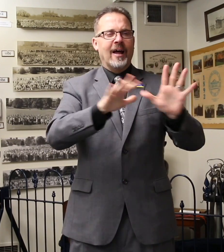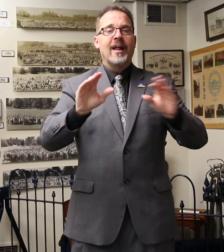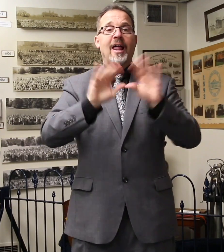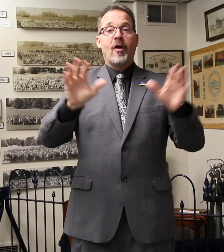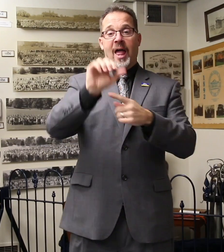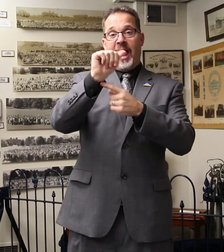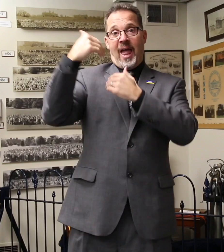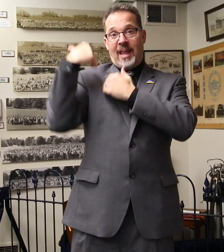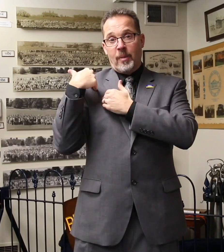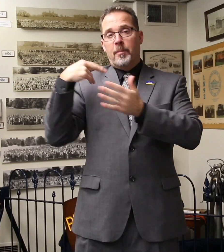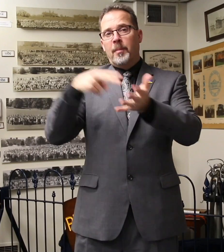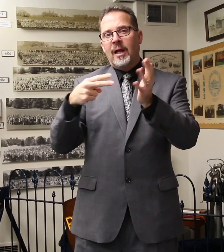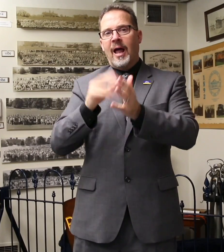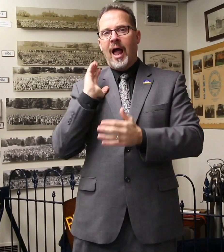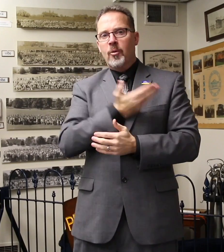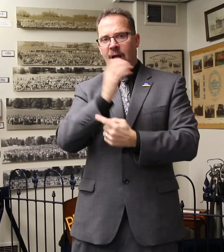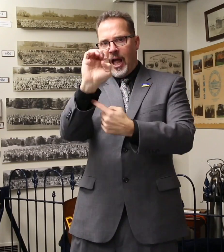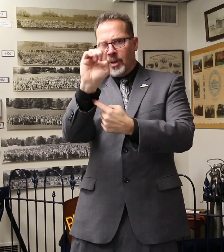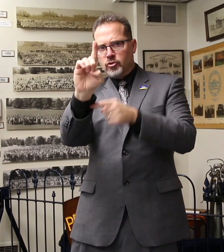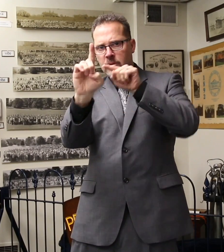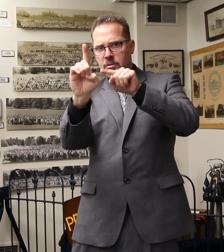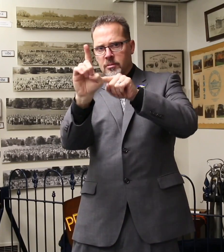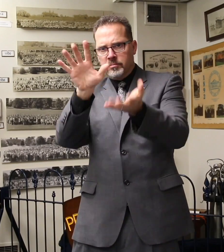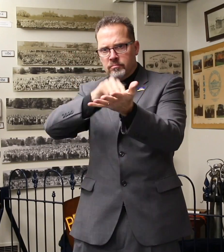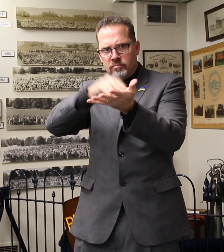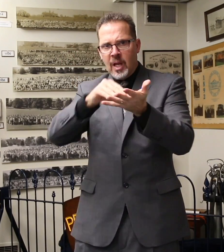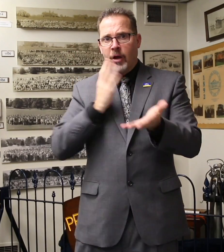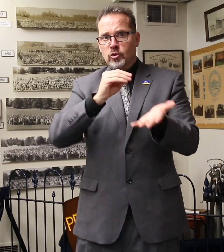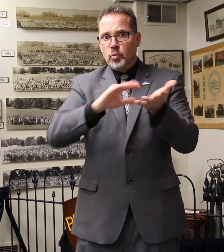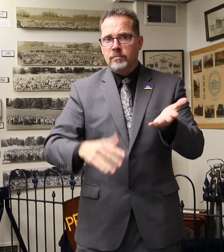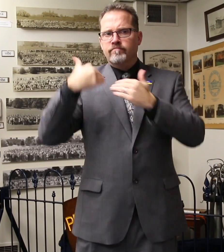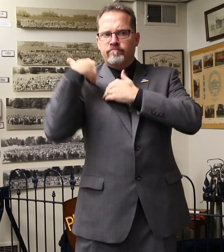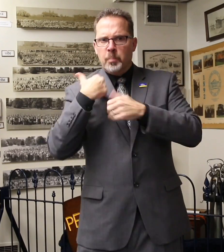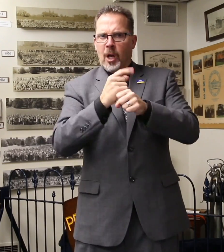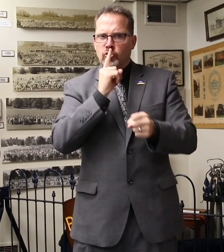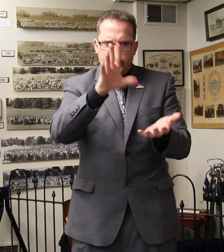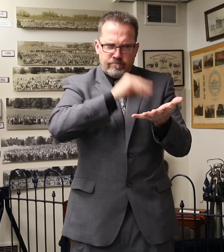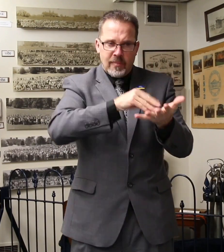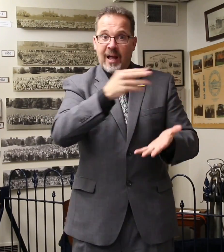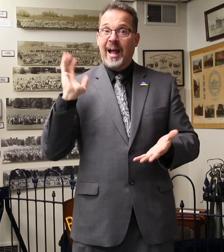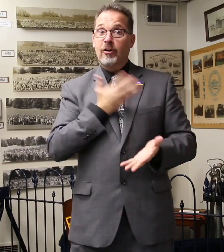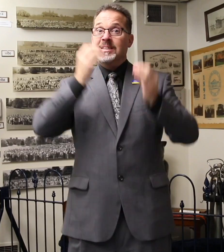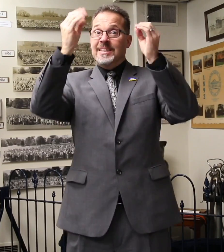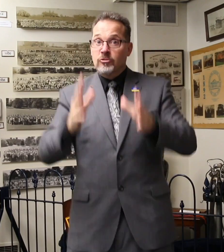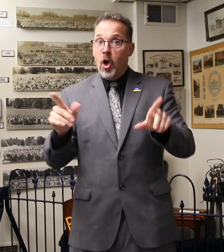what these words meant or what they represented, the first one really has to do with their education, being accountable to learning, as well